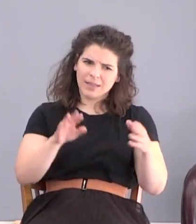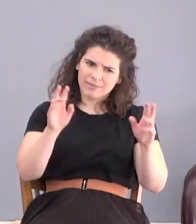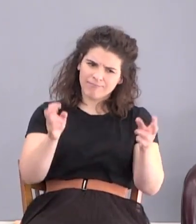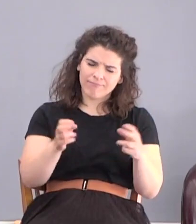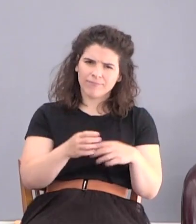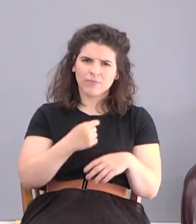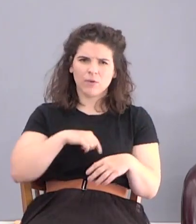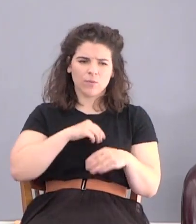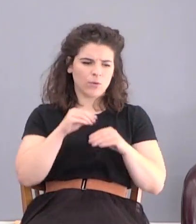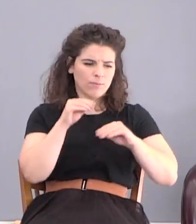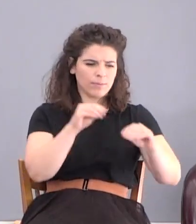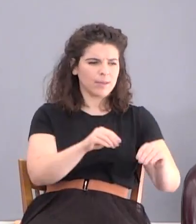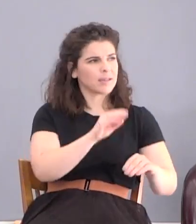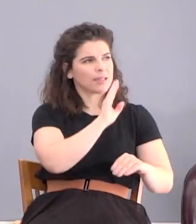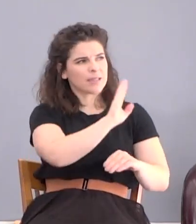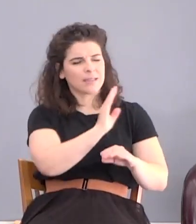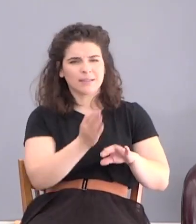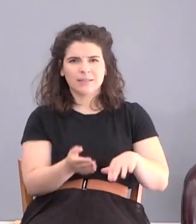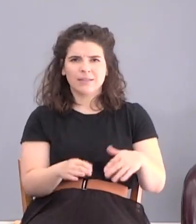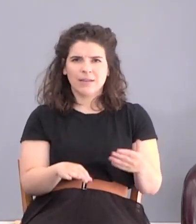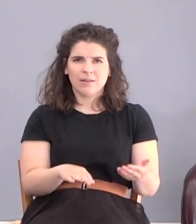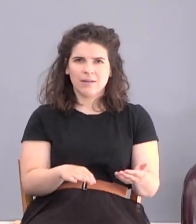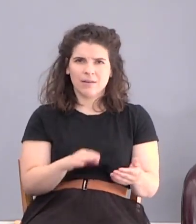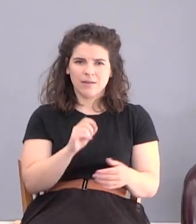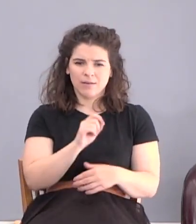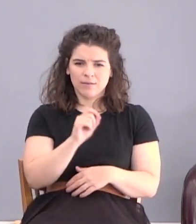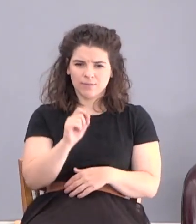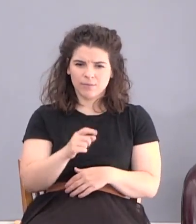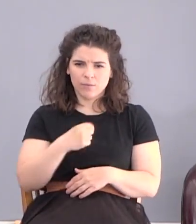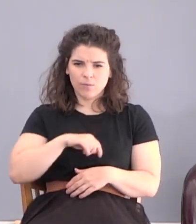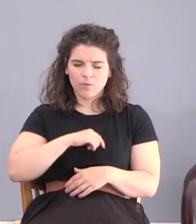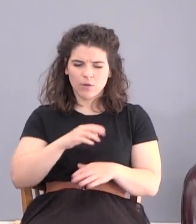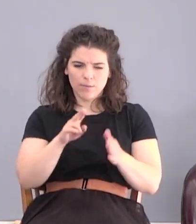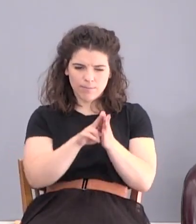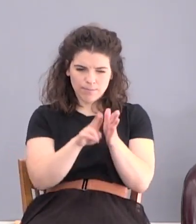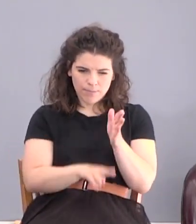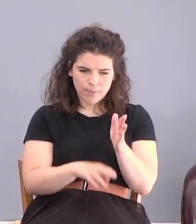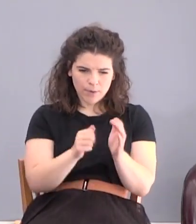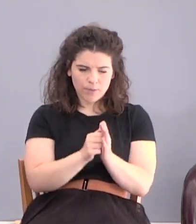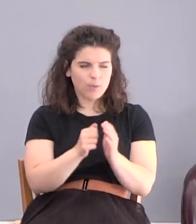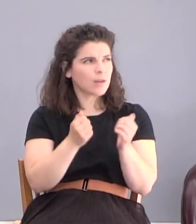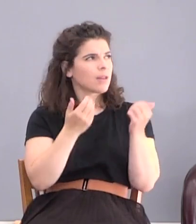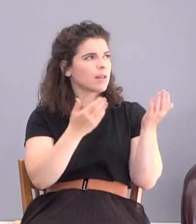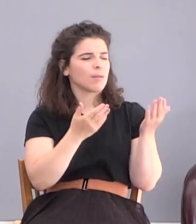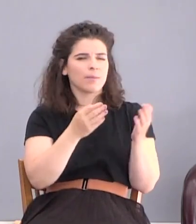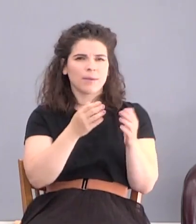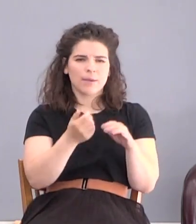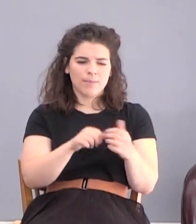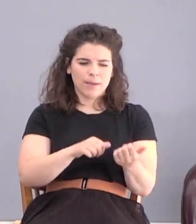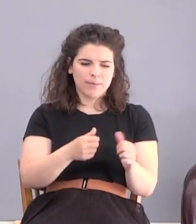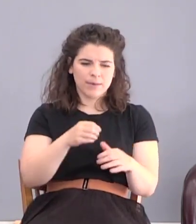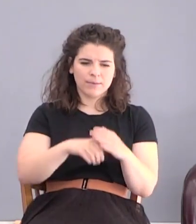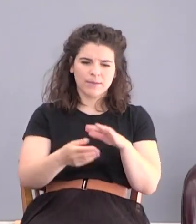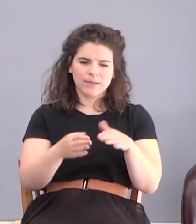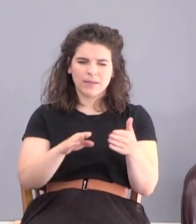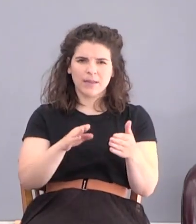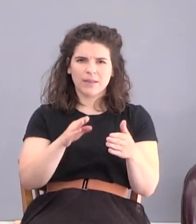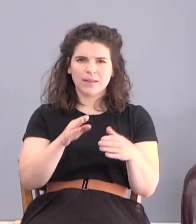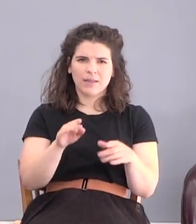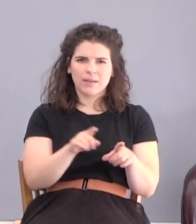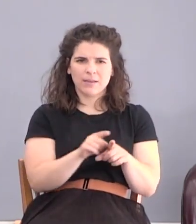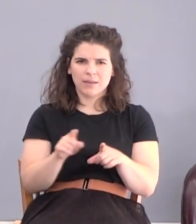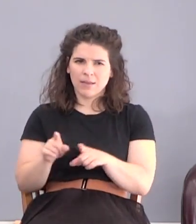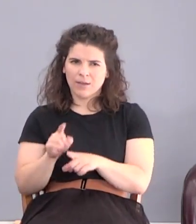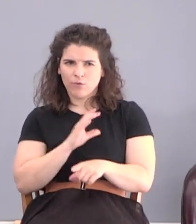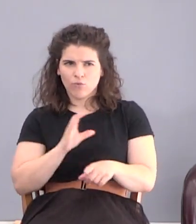We were placed into his death. Therefore, we are buried with him in baptism into death, that like as Christ was raised up